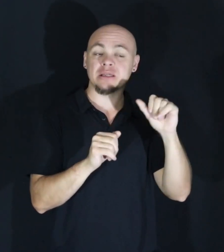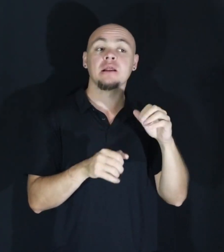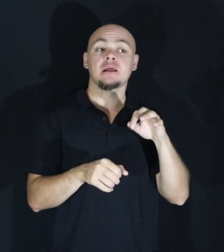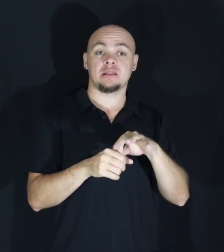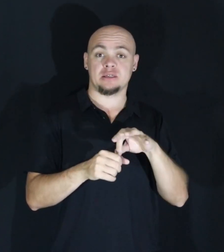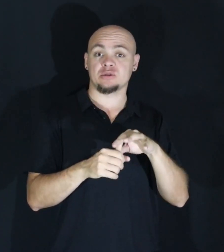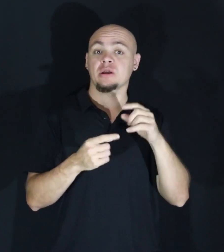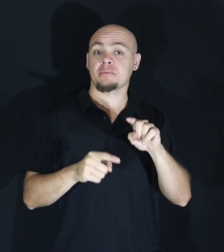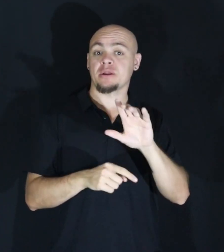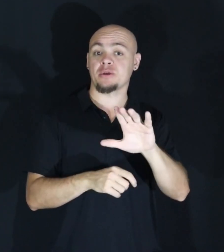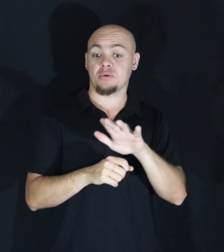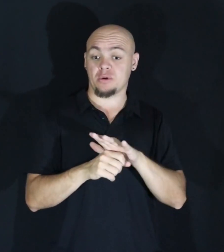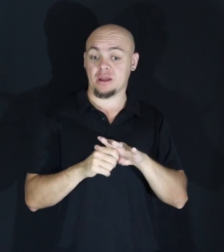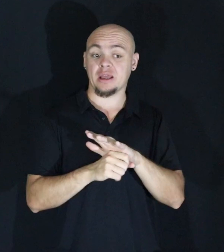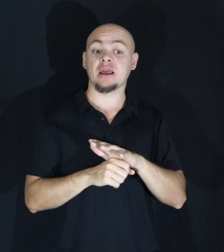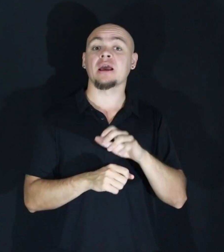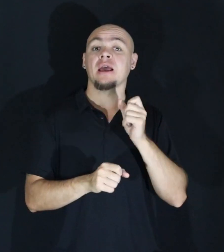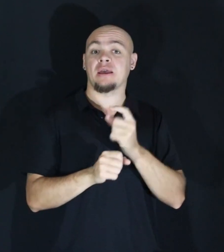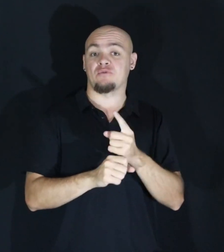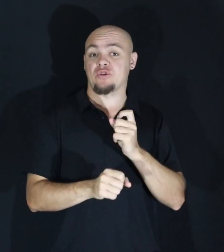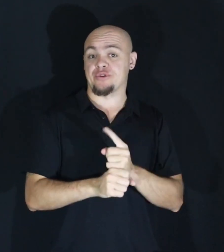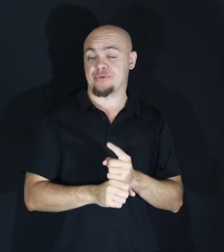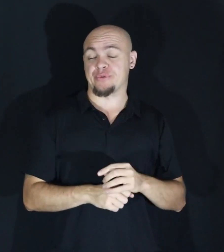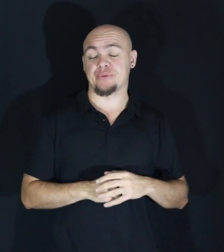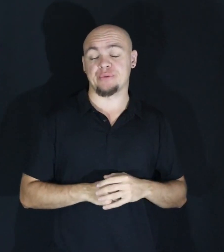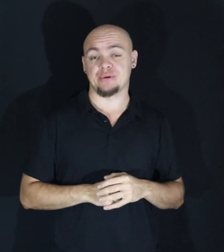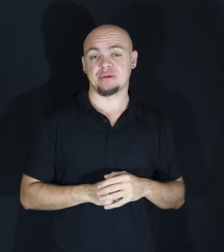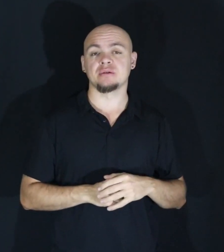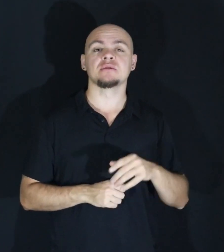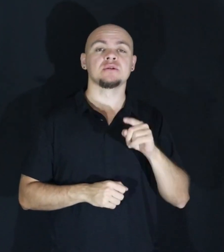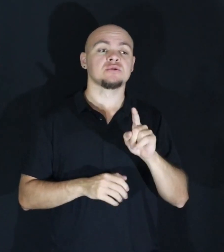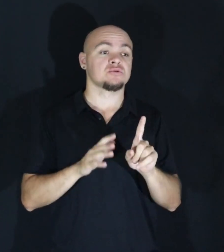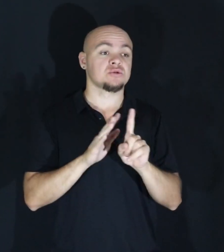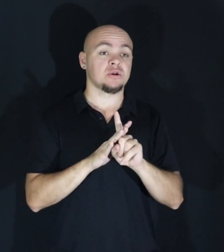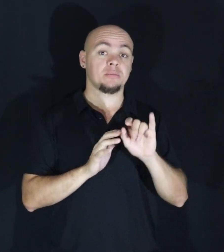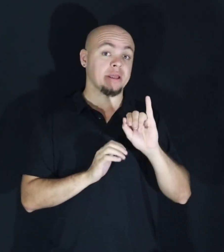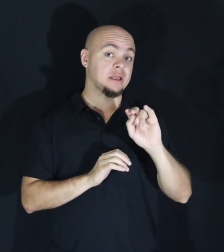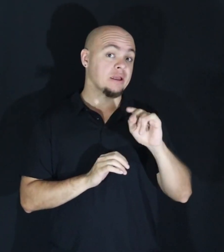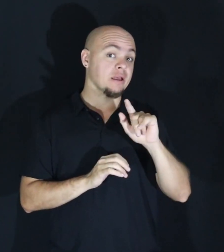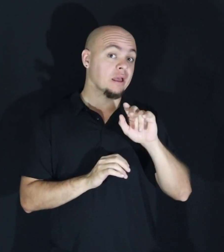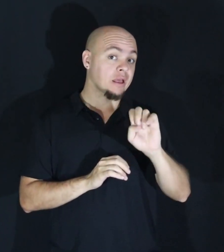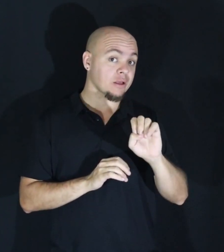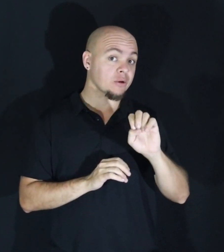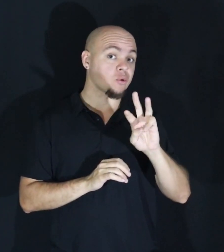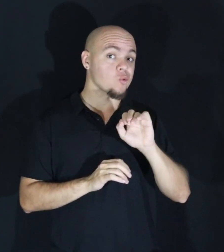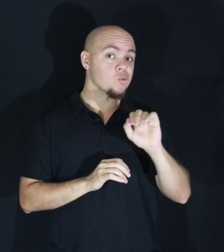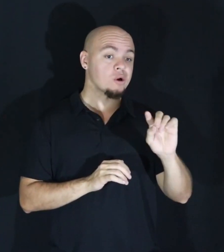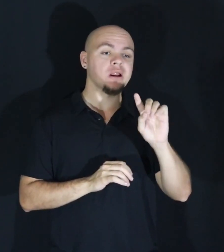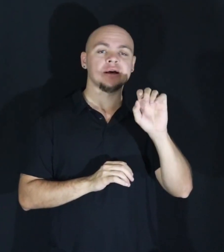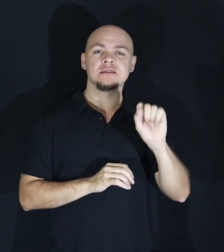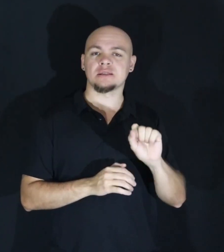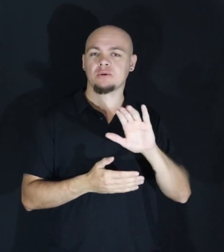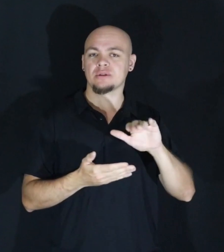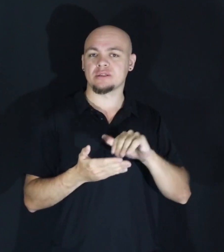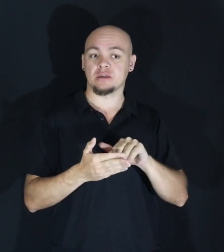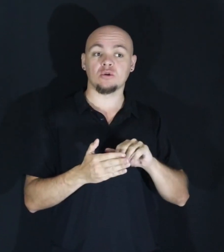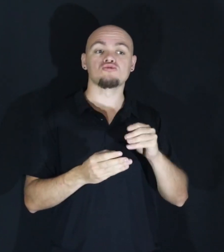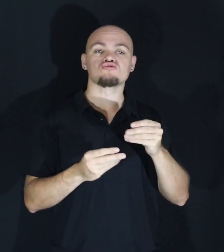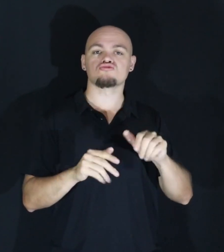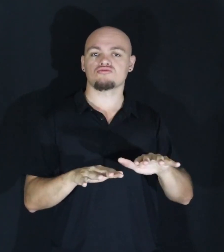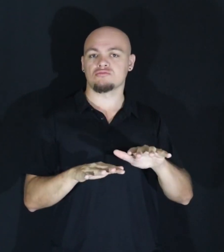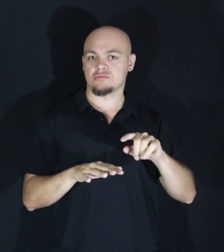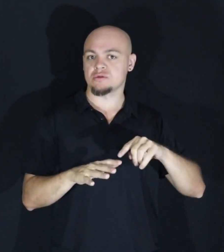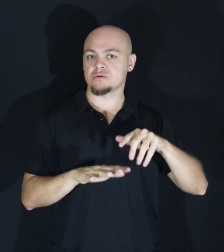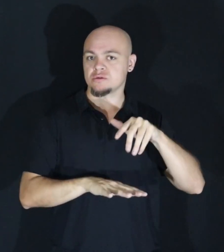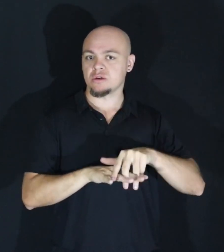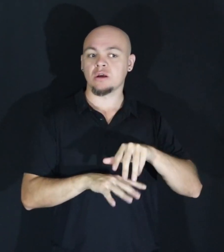election happening in your area every year. You can show up for Inglewood and South Central on a grassroots level, a place that I